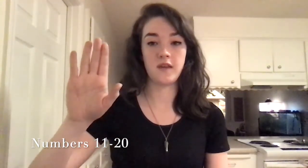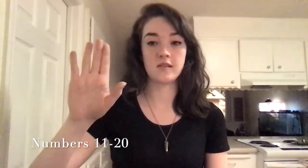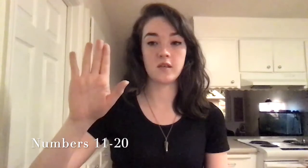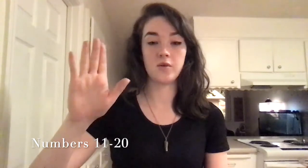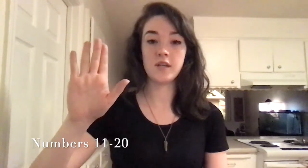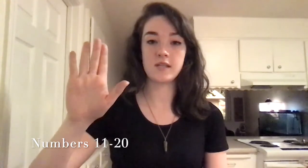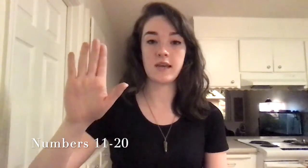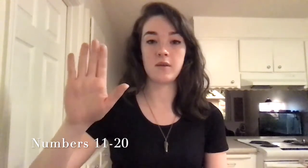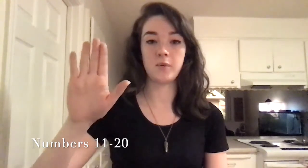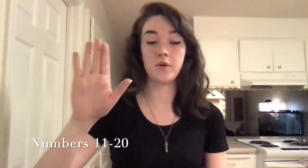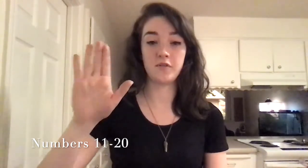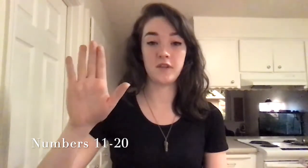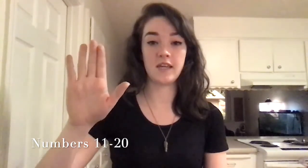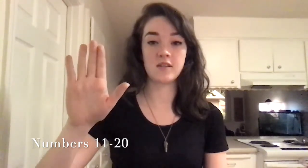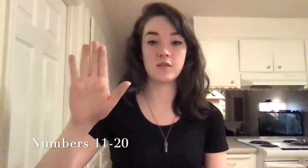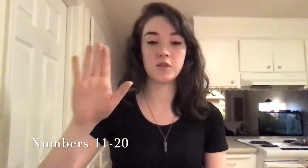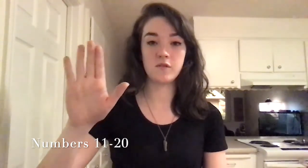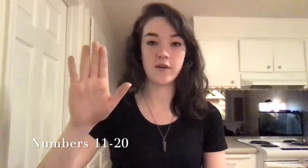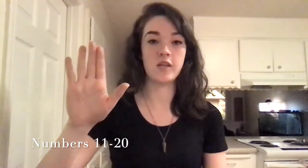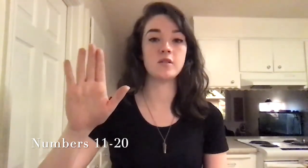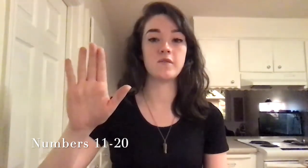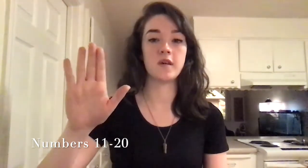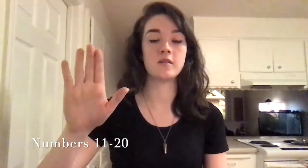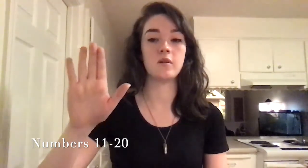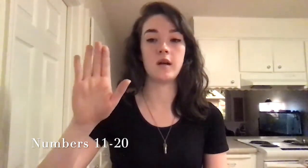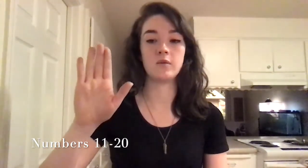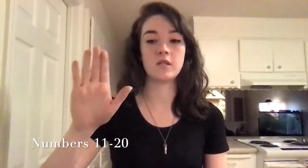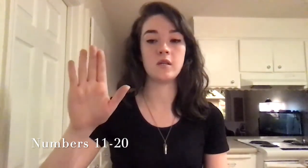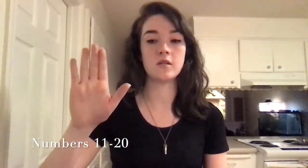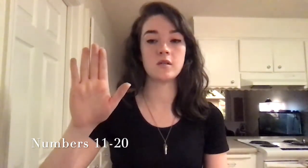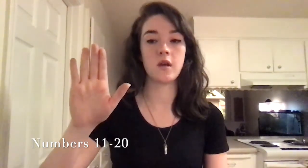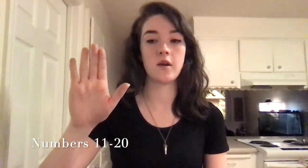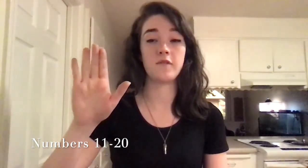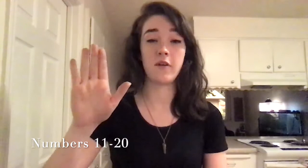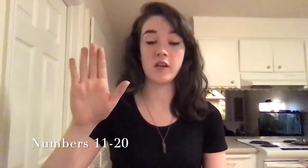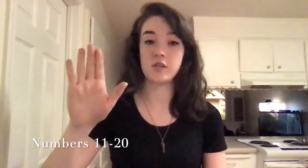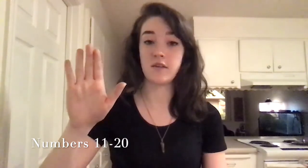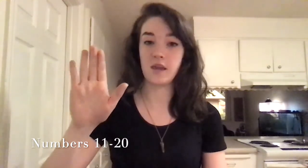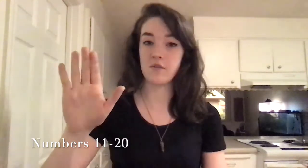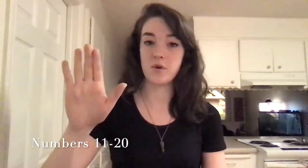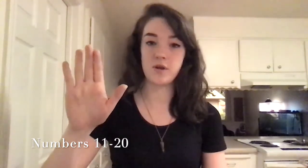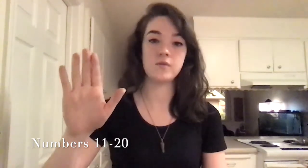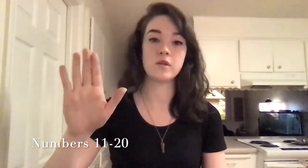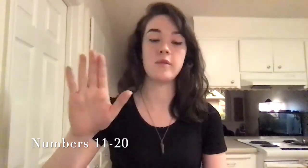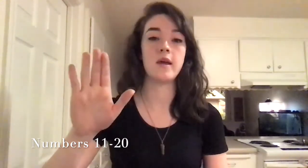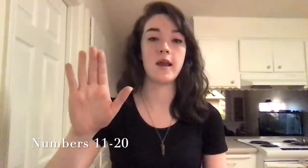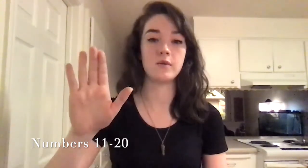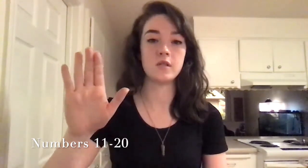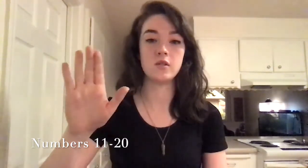the audience again, but we're going to flick it. So there's 2 variations of this. So I will teach the variation that I think everyone knows, and then I will teach